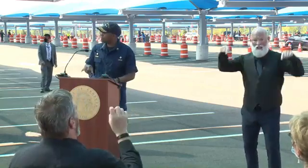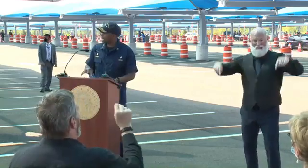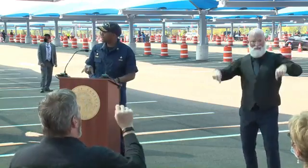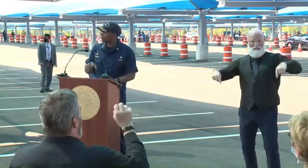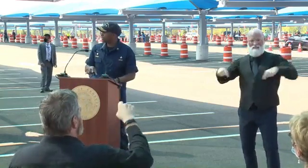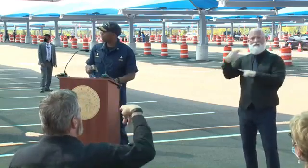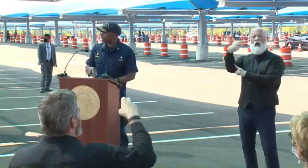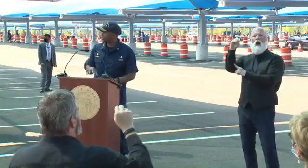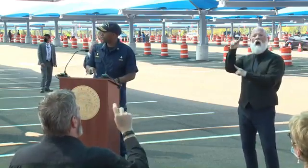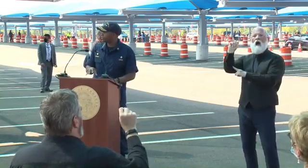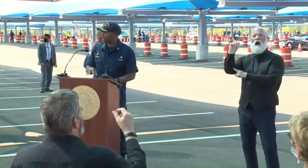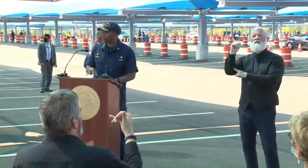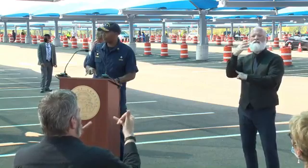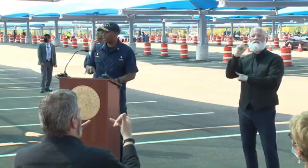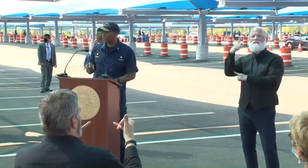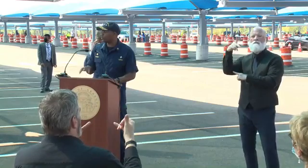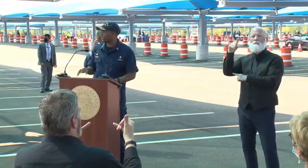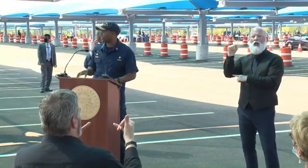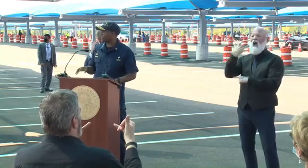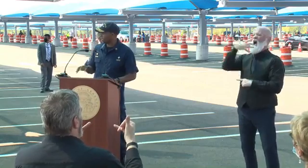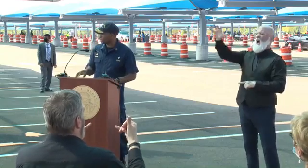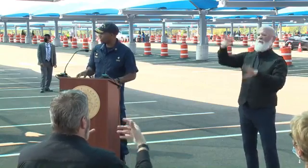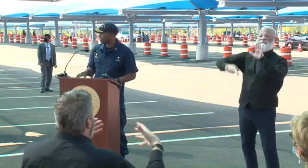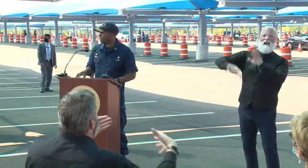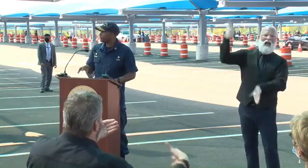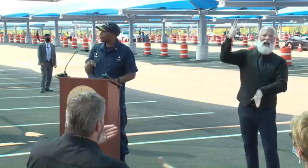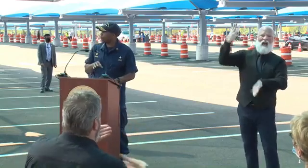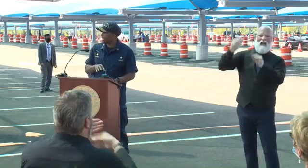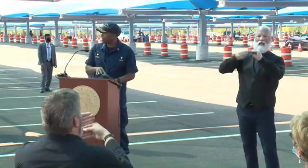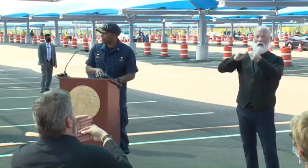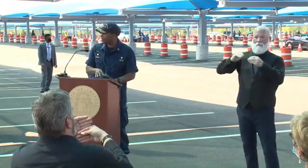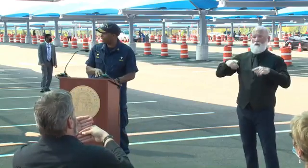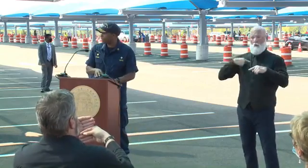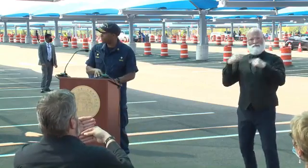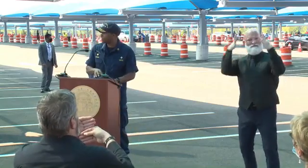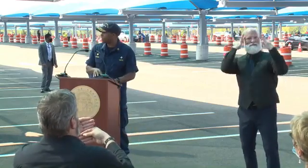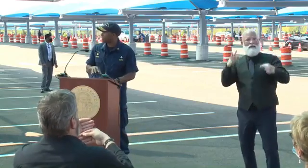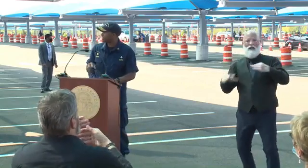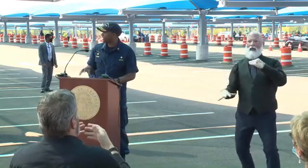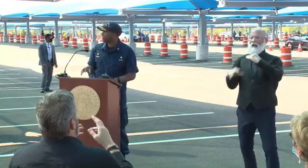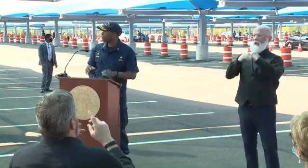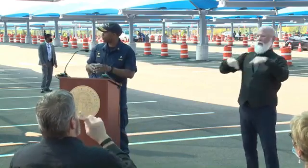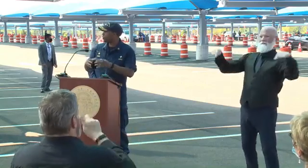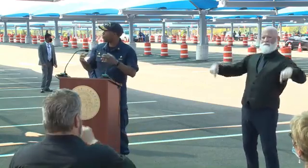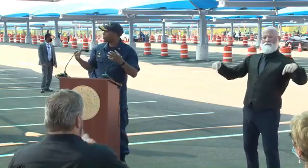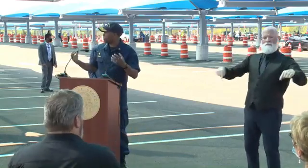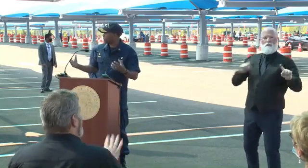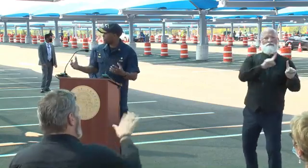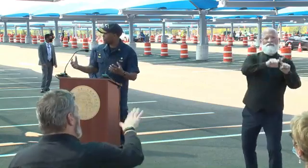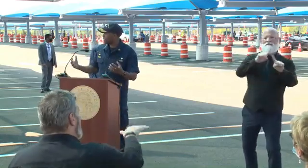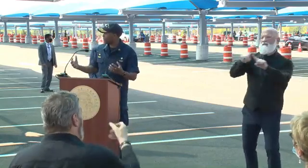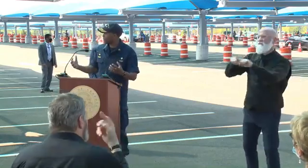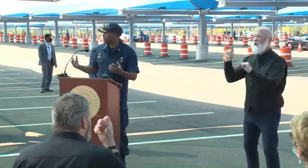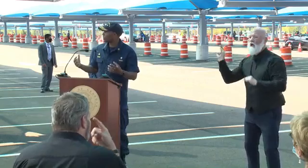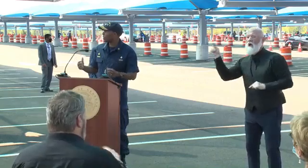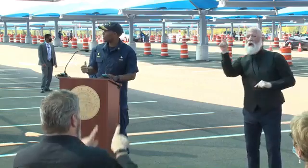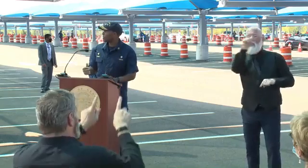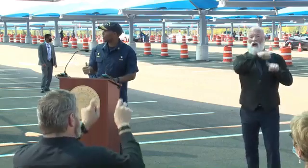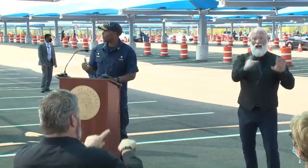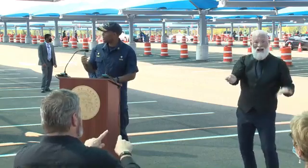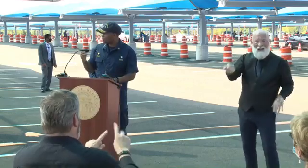and to combine it with those public health measures, because you can't test your way out of this problem. Testing shows you the